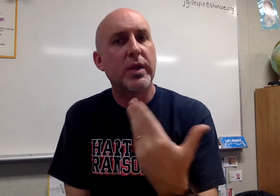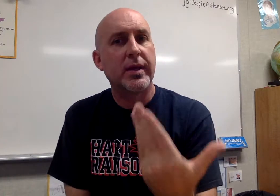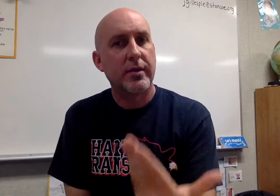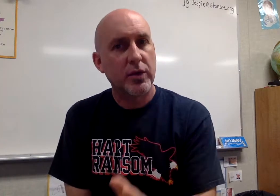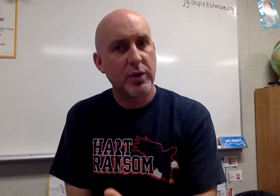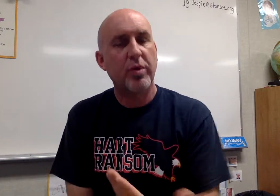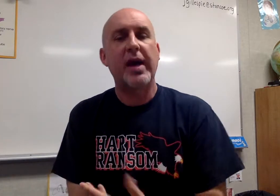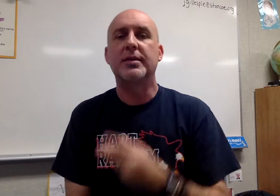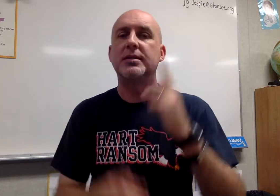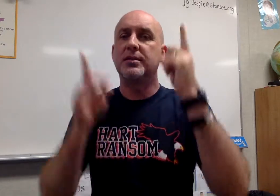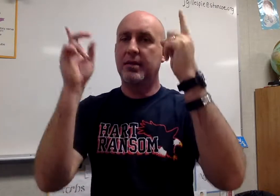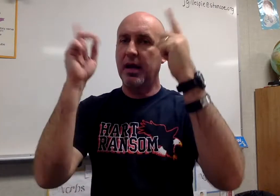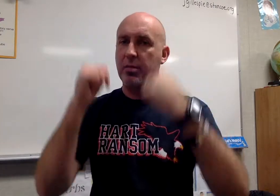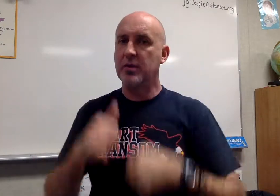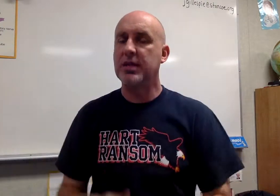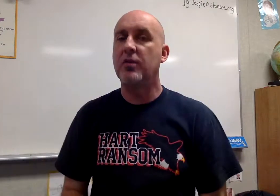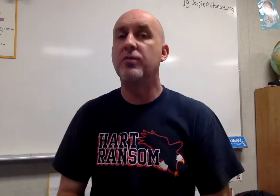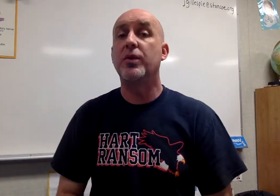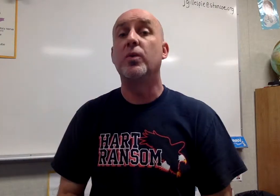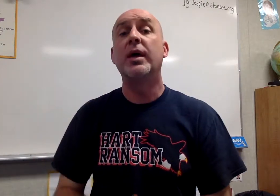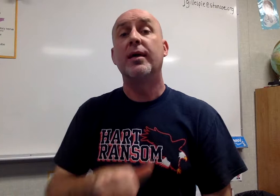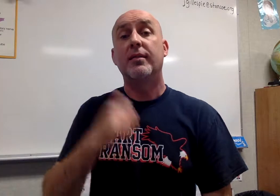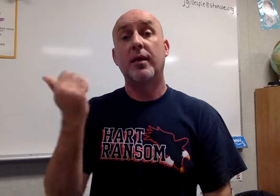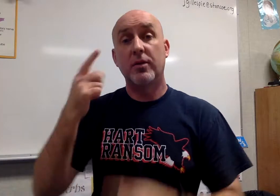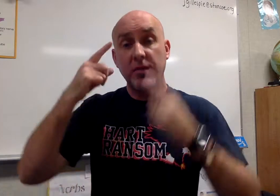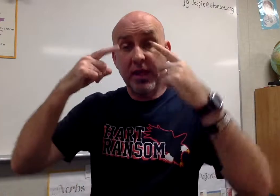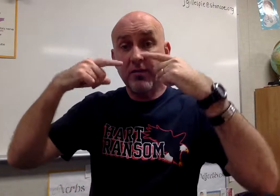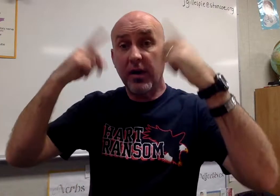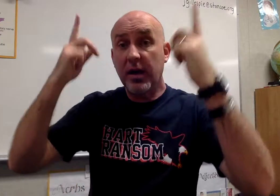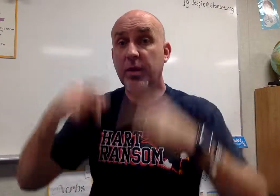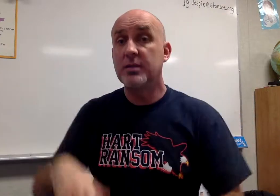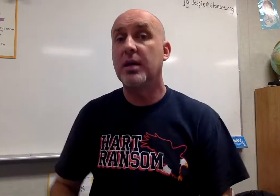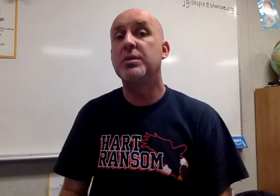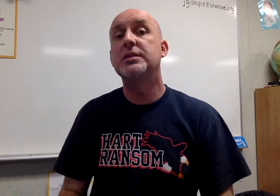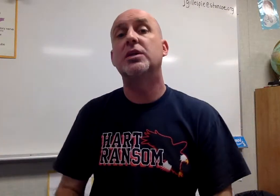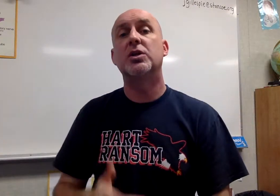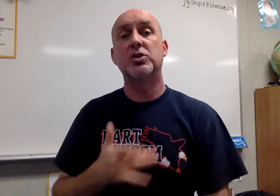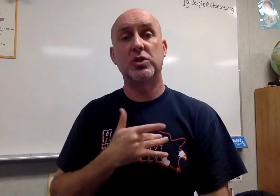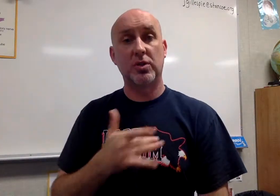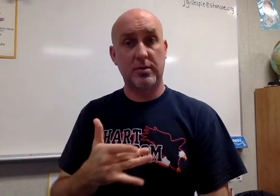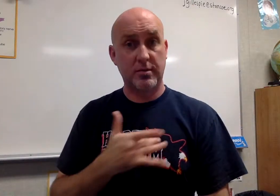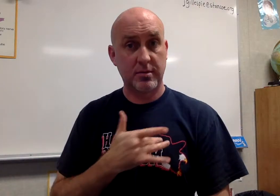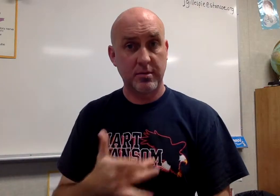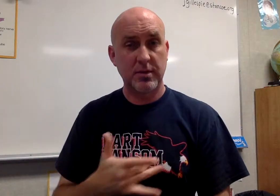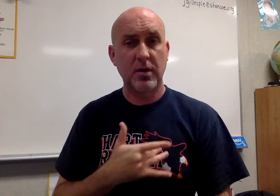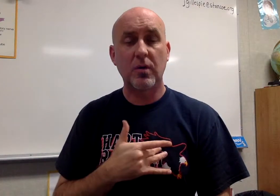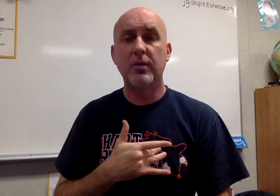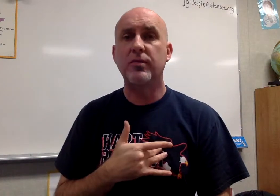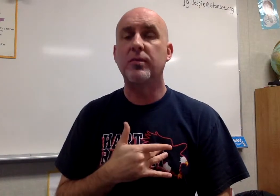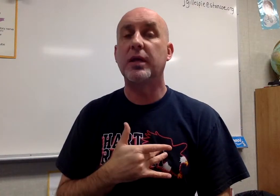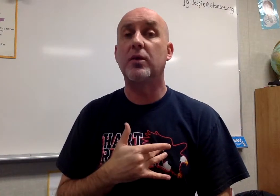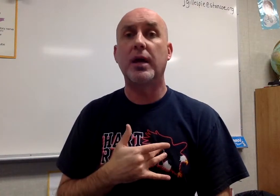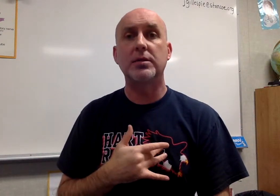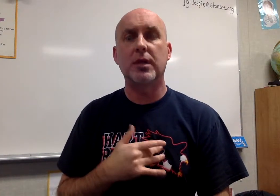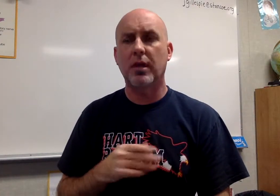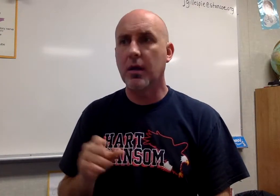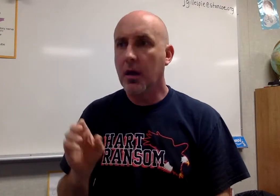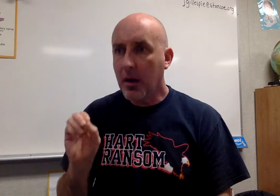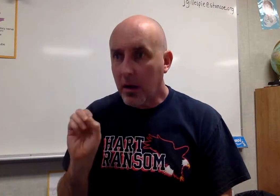Generally, good practice, eyebrows down for you. The other thing for eyebrows up is concern. So if like you're asking like,